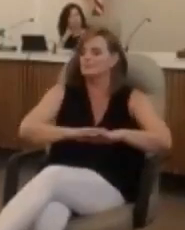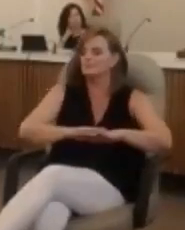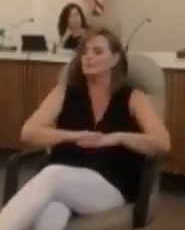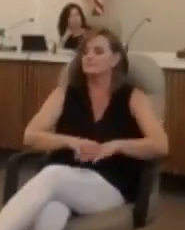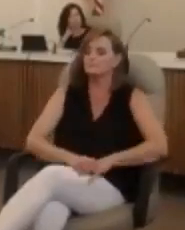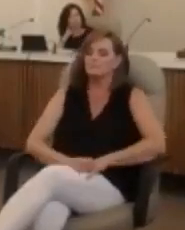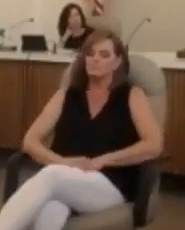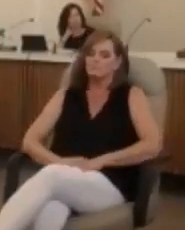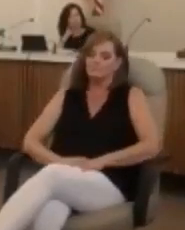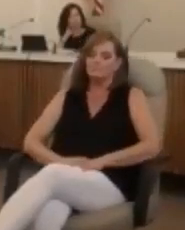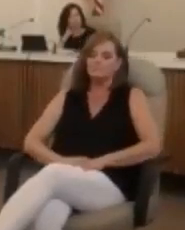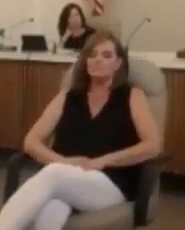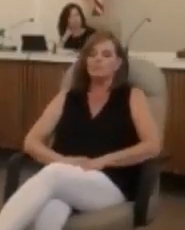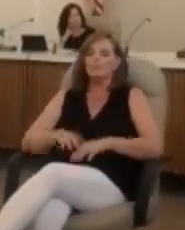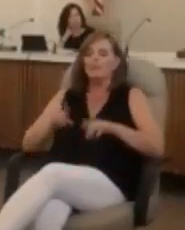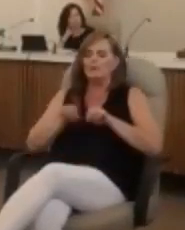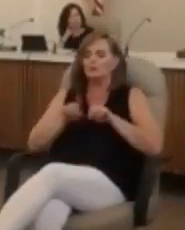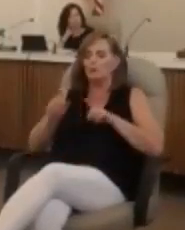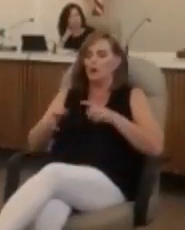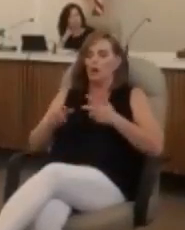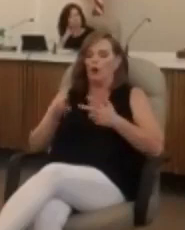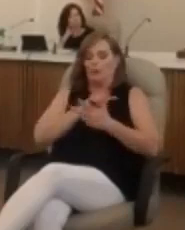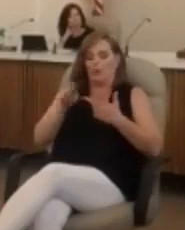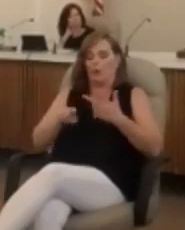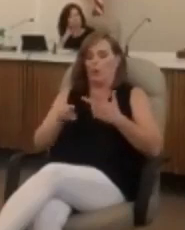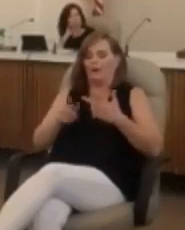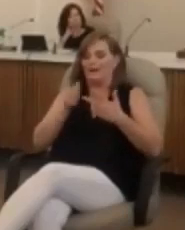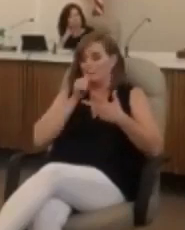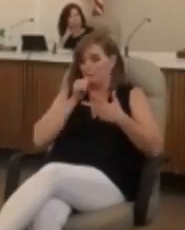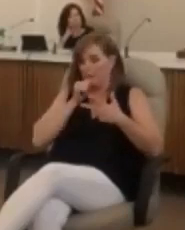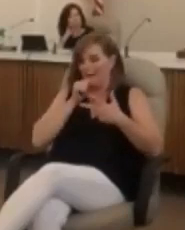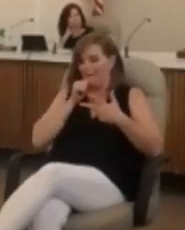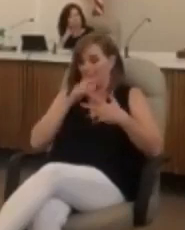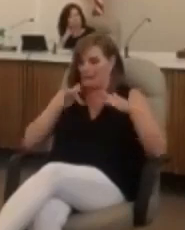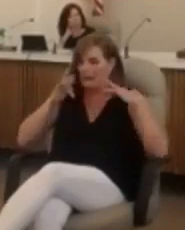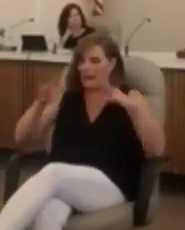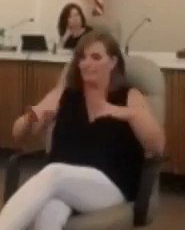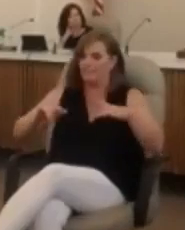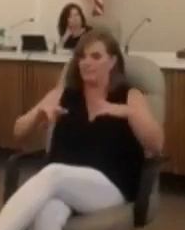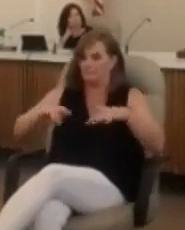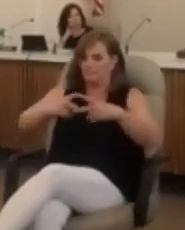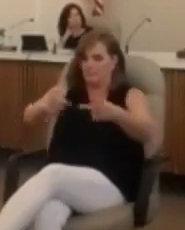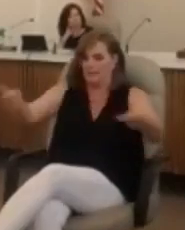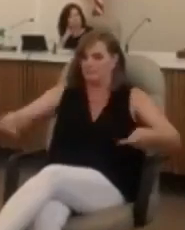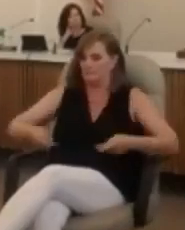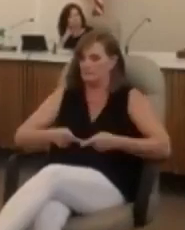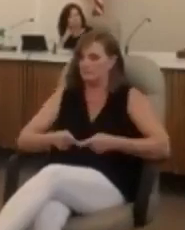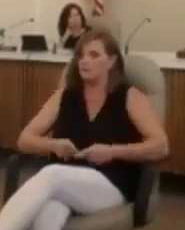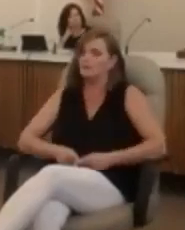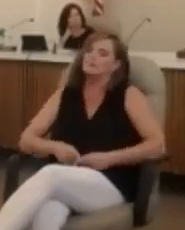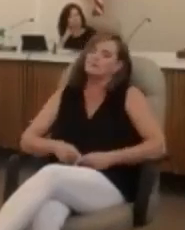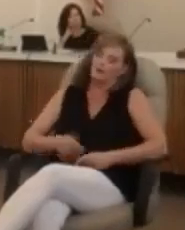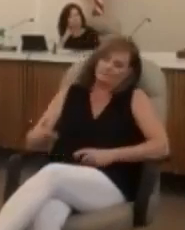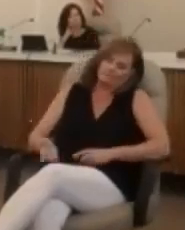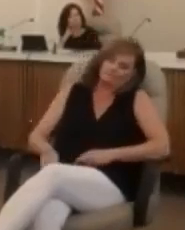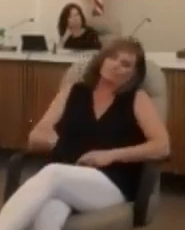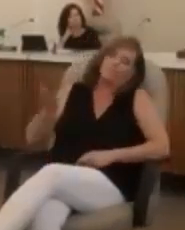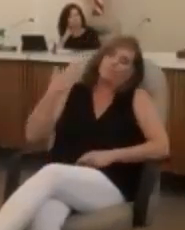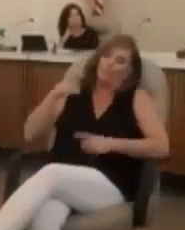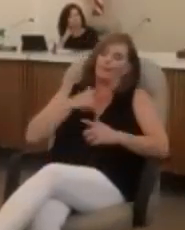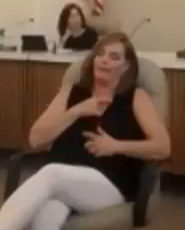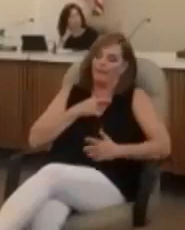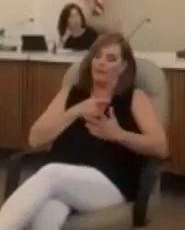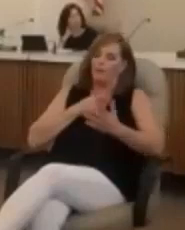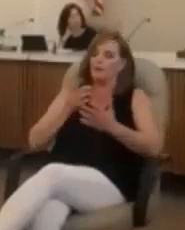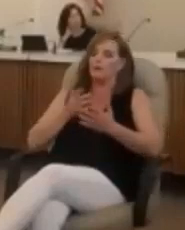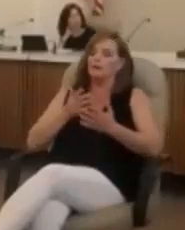Then in addition, there are 3 private open spaces. Now, again, originally these were proposed to be put forth